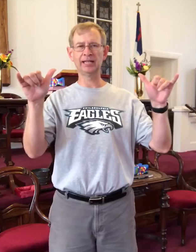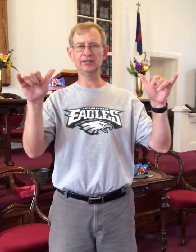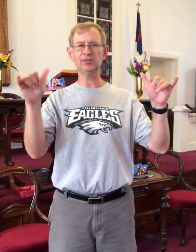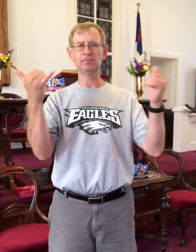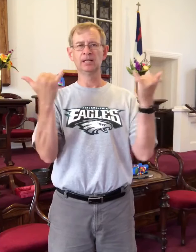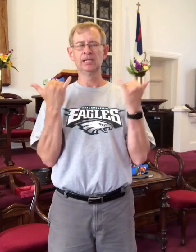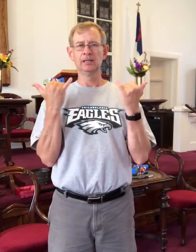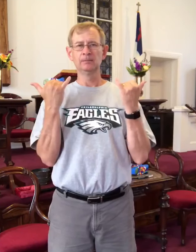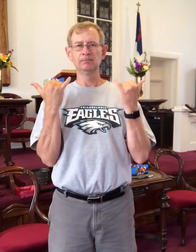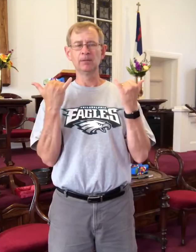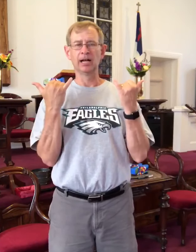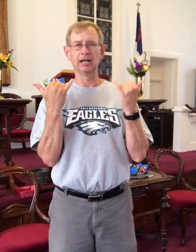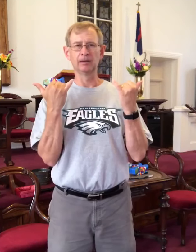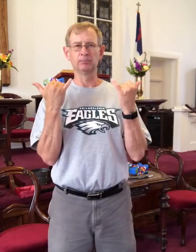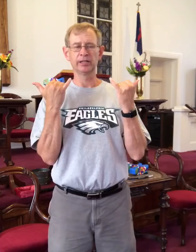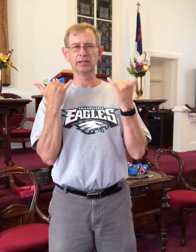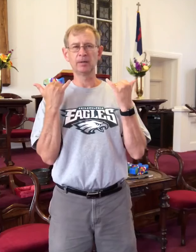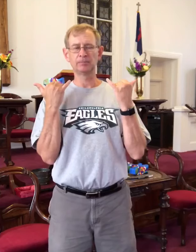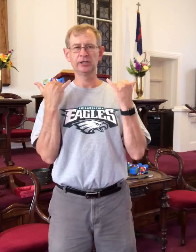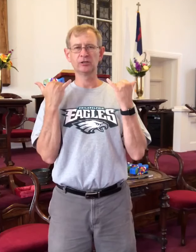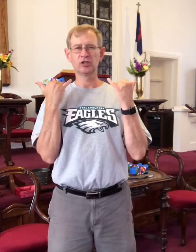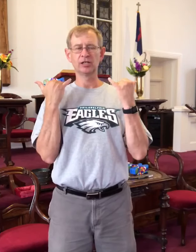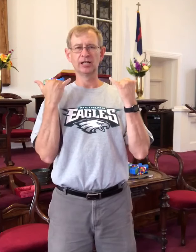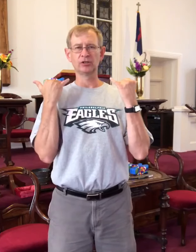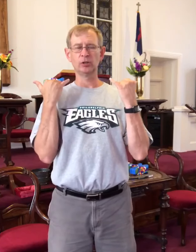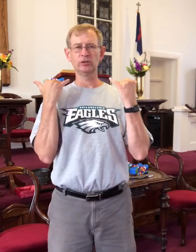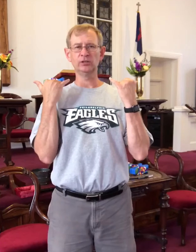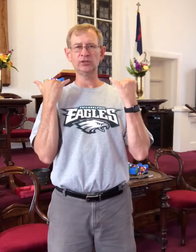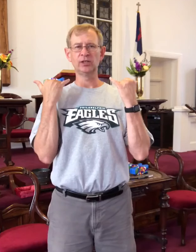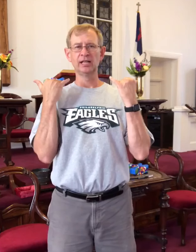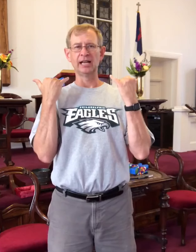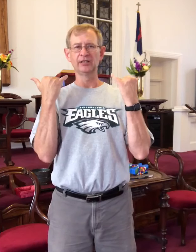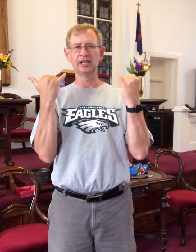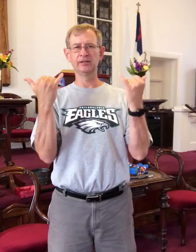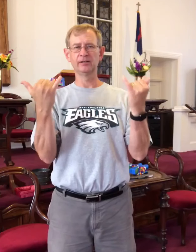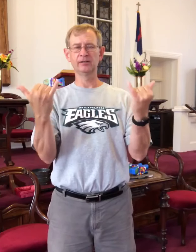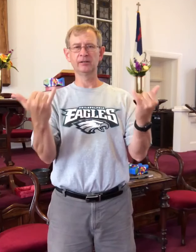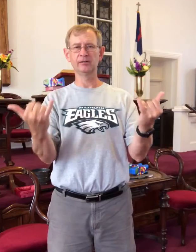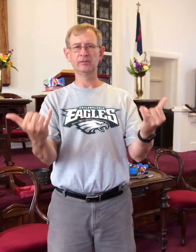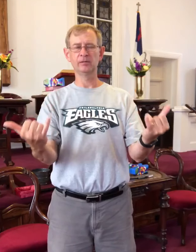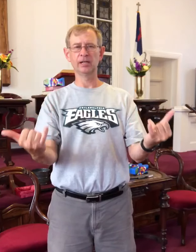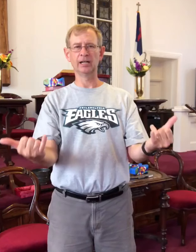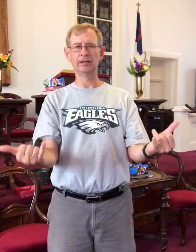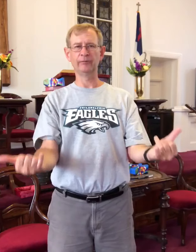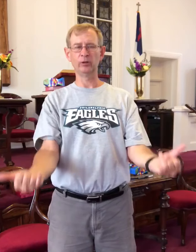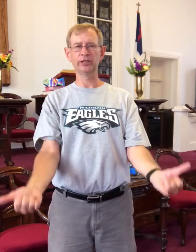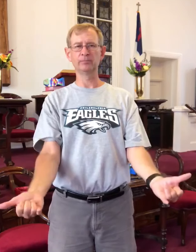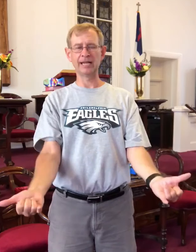hands. Bring them up to your shoulders and then fold them